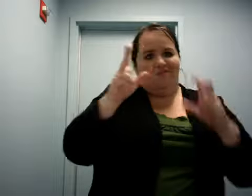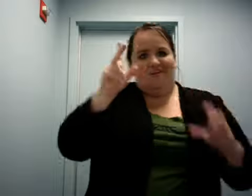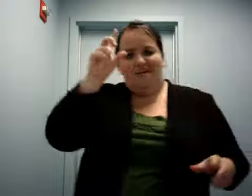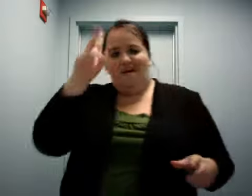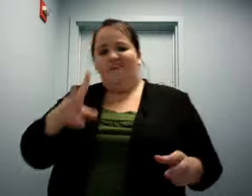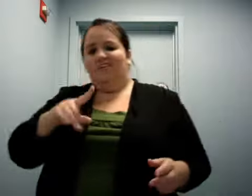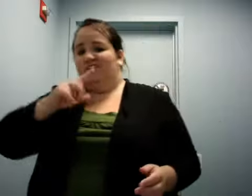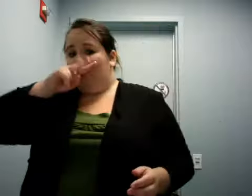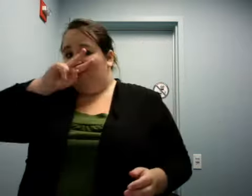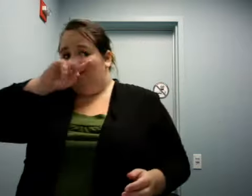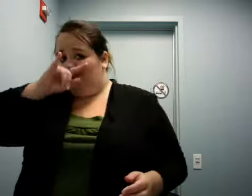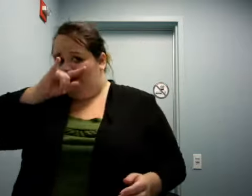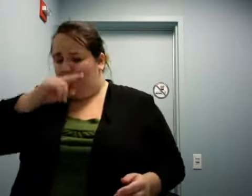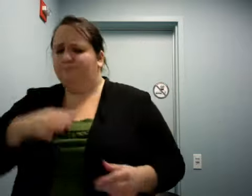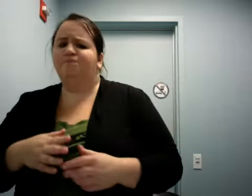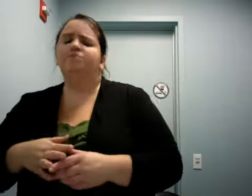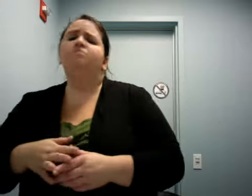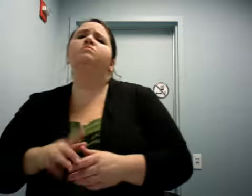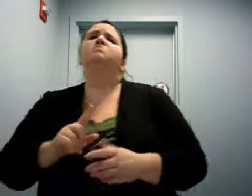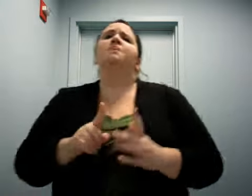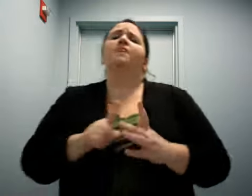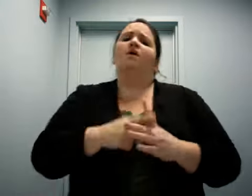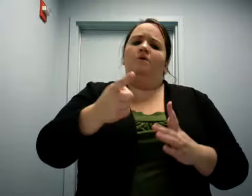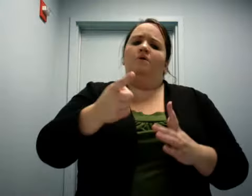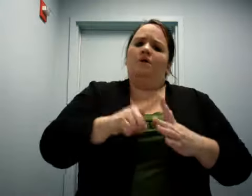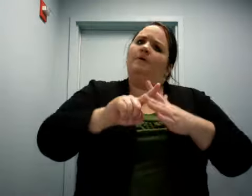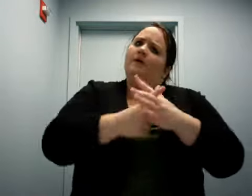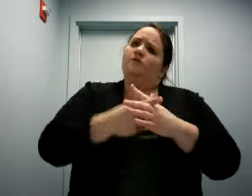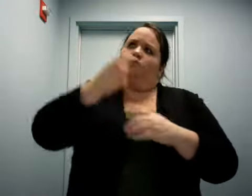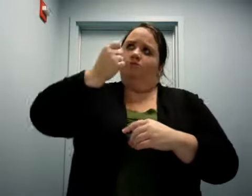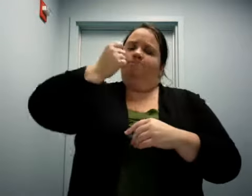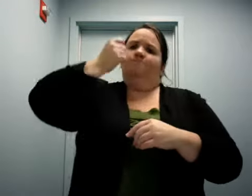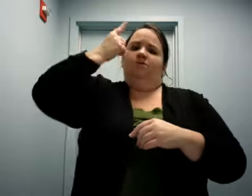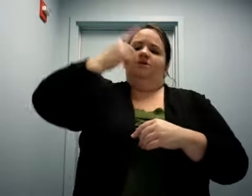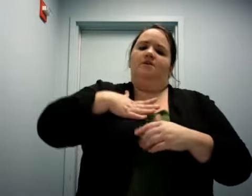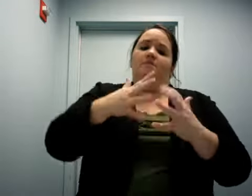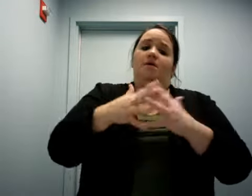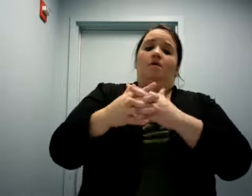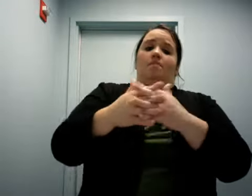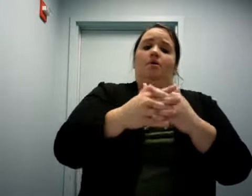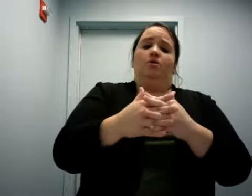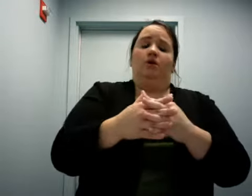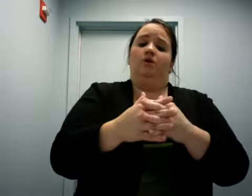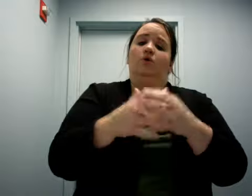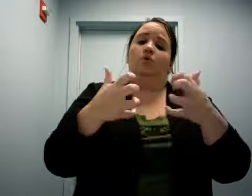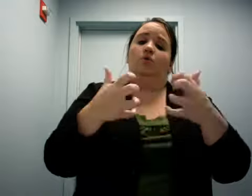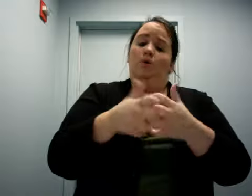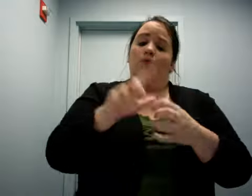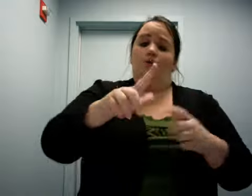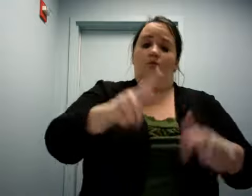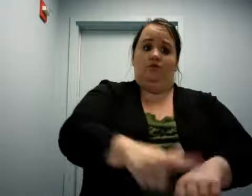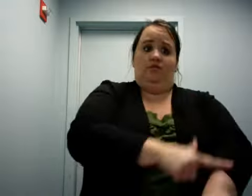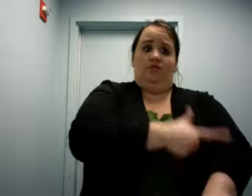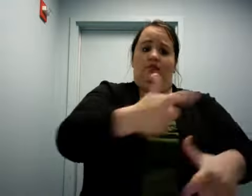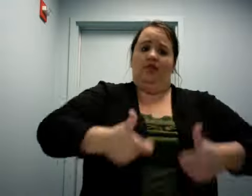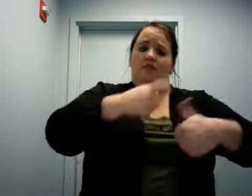And so I began to realize that my American roommate must have throughout her life seen and heard different versions of